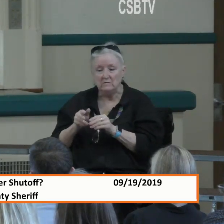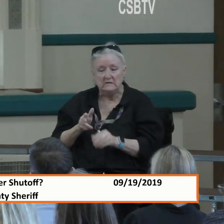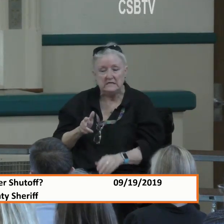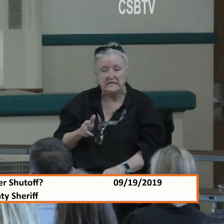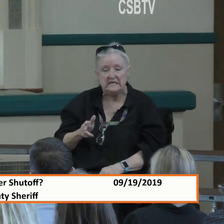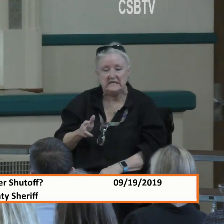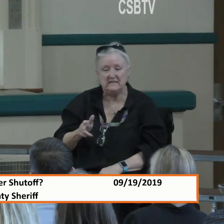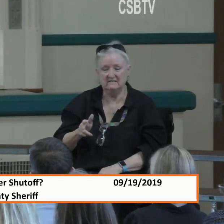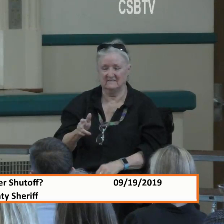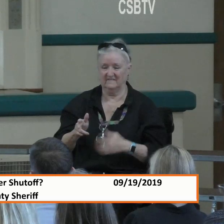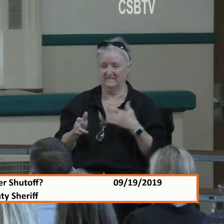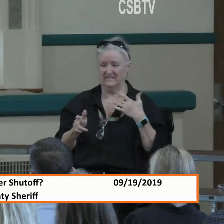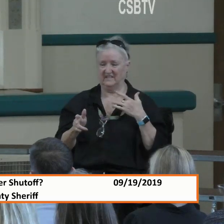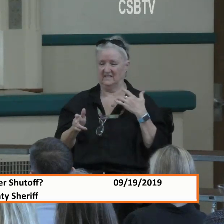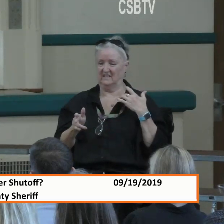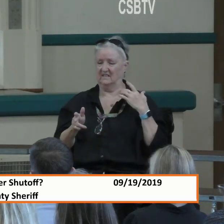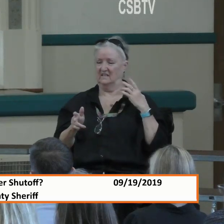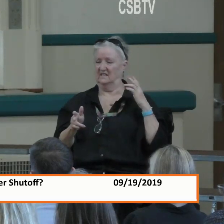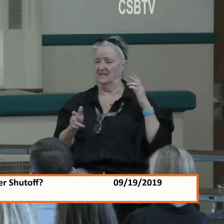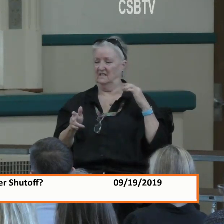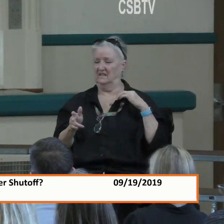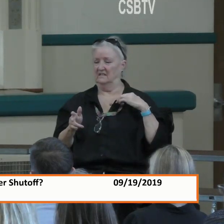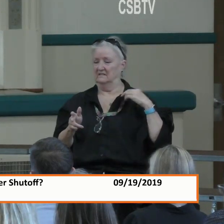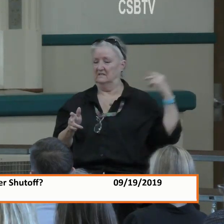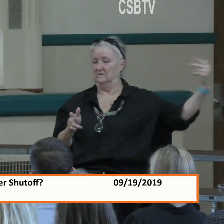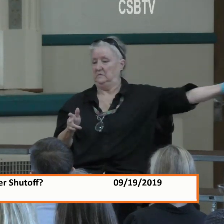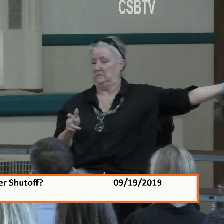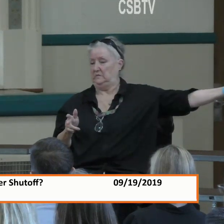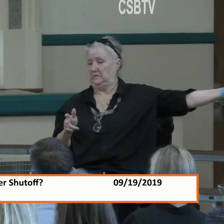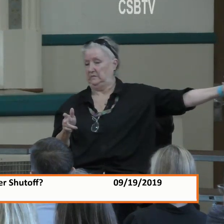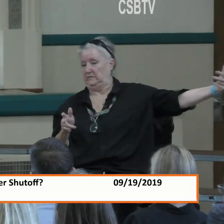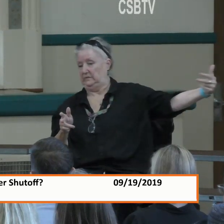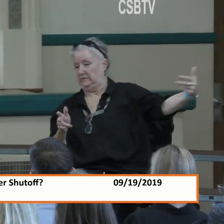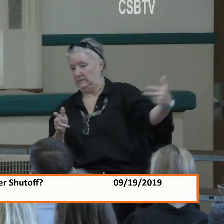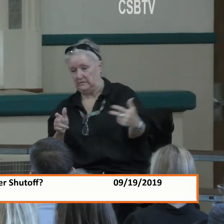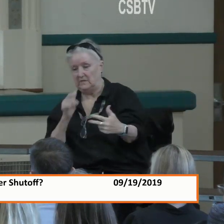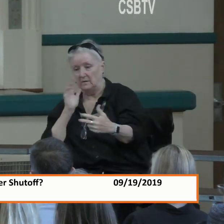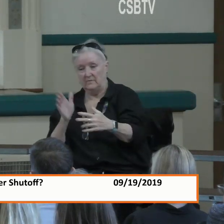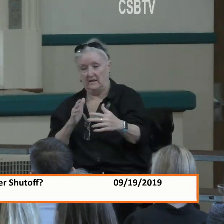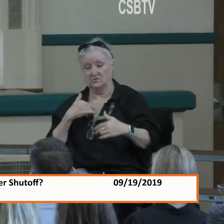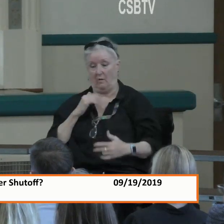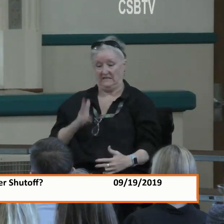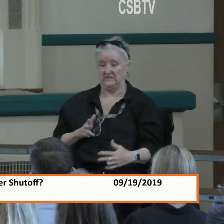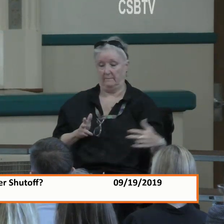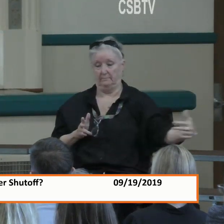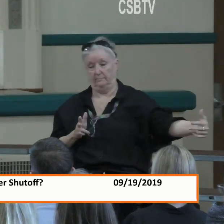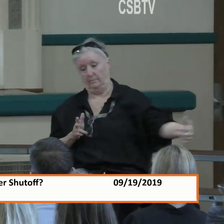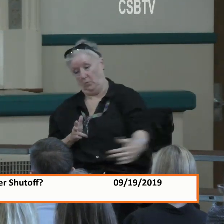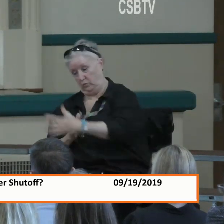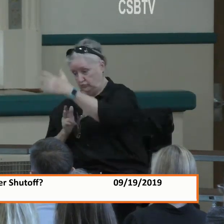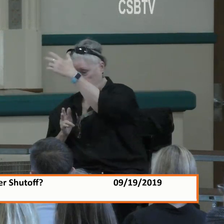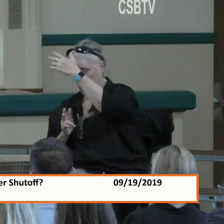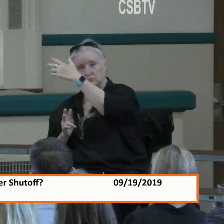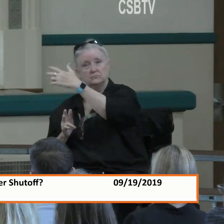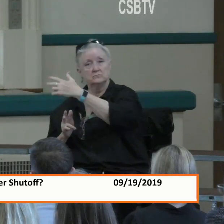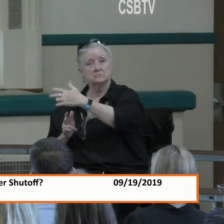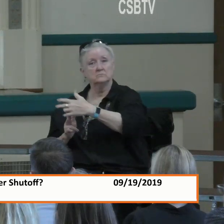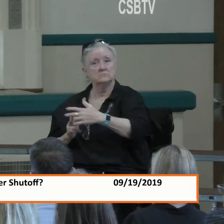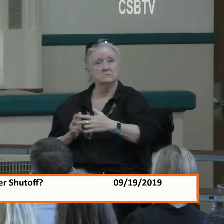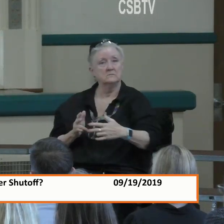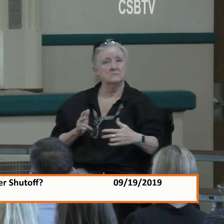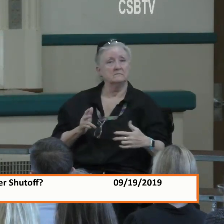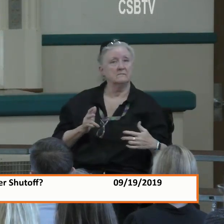this feeling that this car that was coming at a high speed wasn't going to stop, and so I stopped. And that car proceeded through the